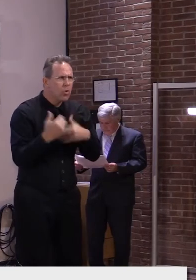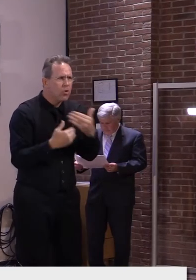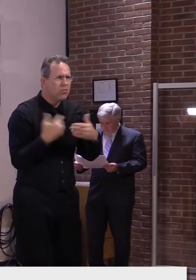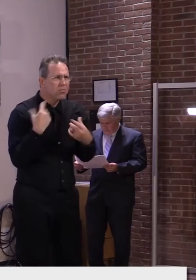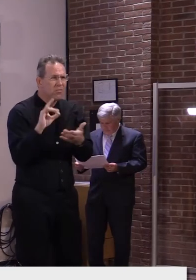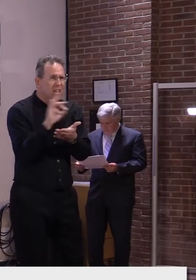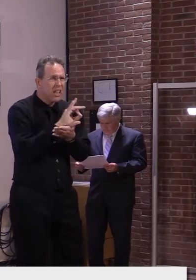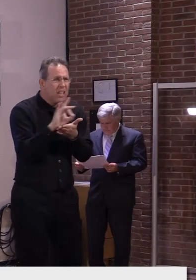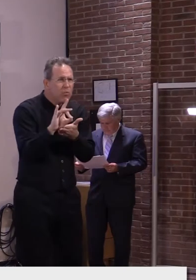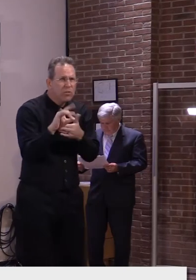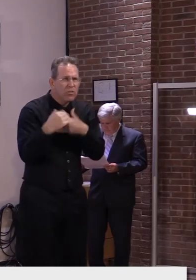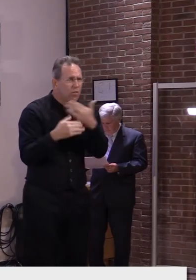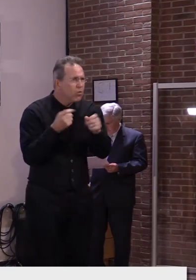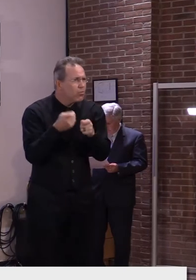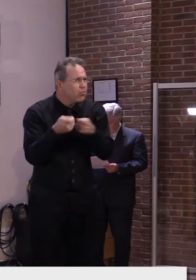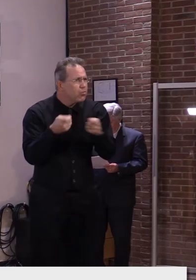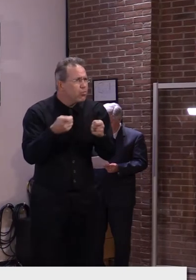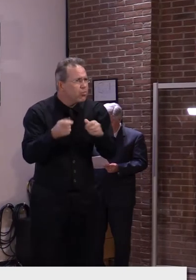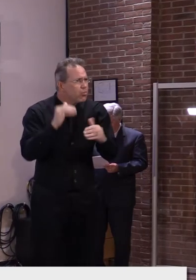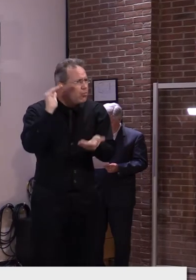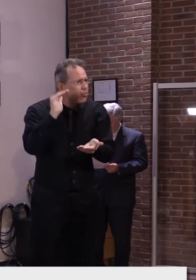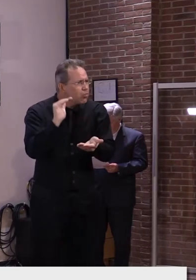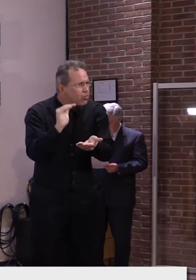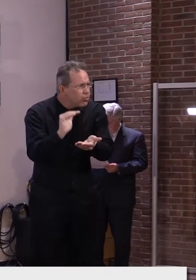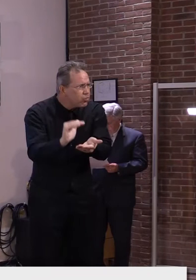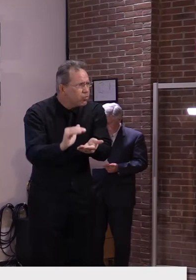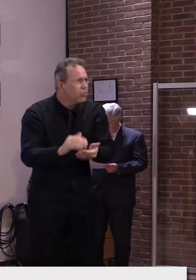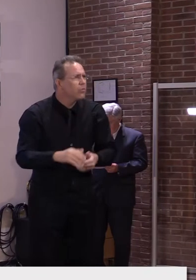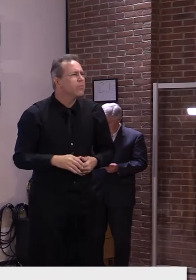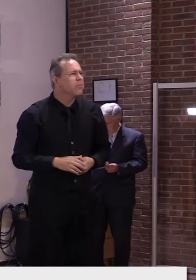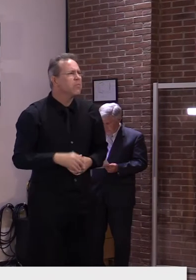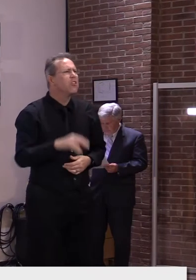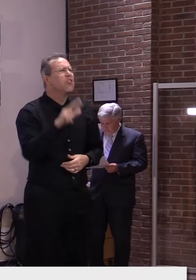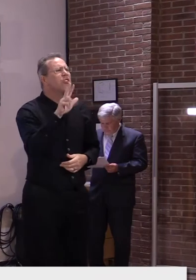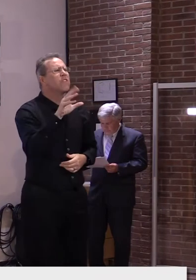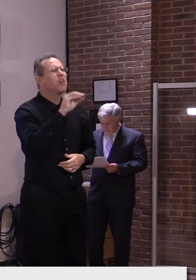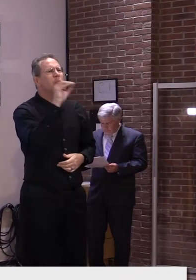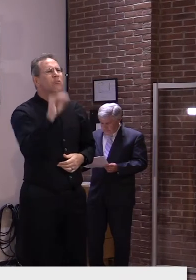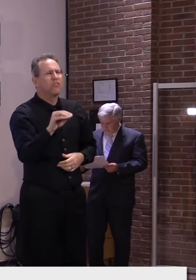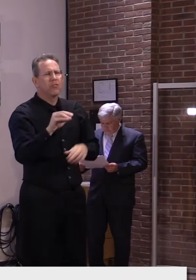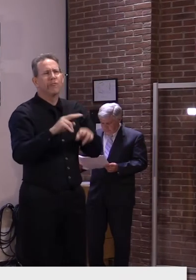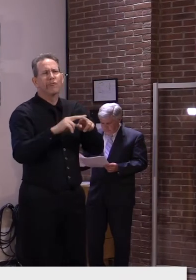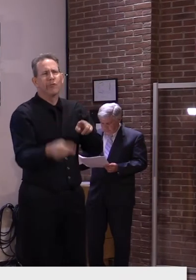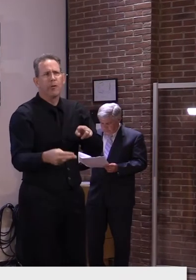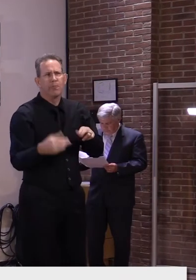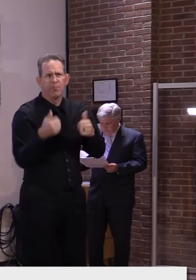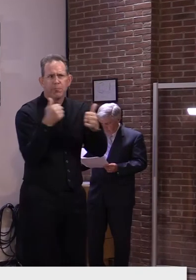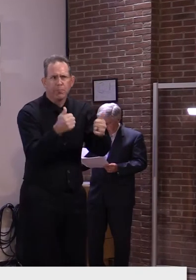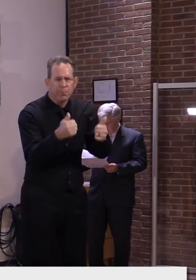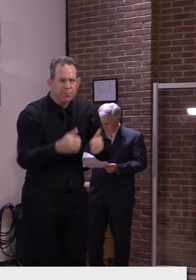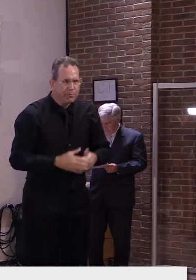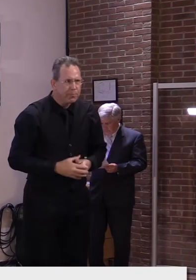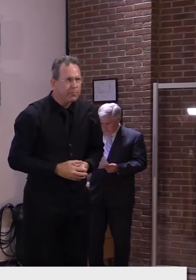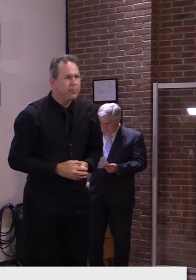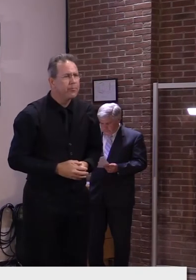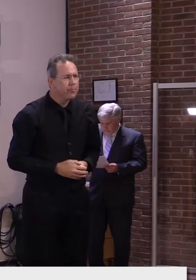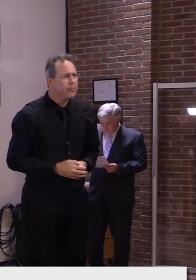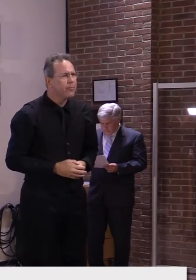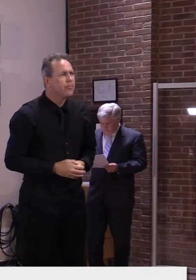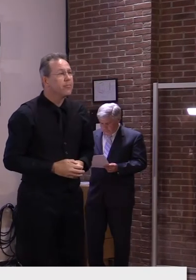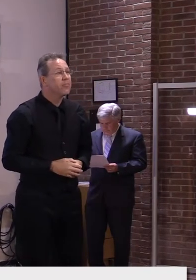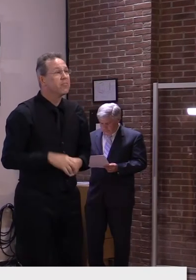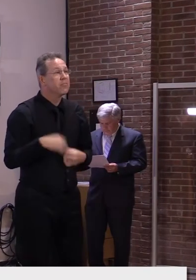represents a 35% decrease compared to last week. And for the last 5 weeks, it represents an 86%